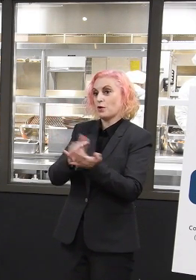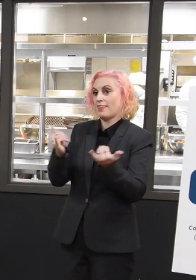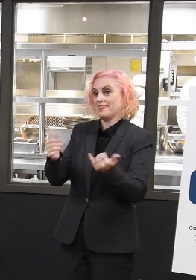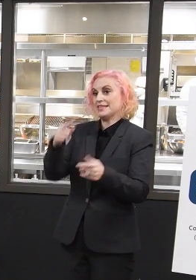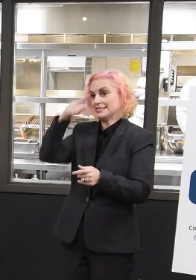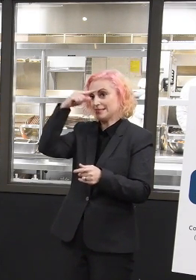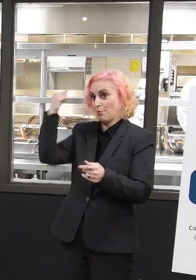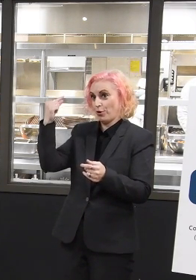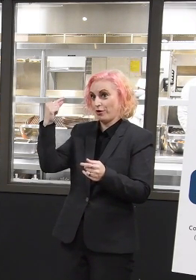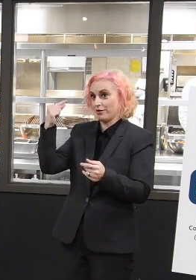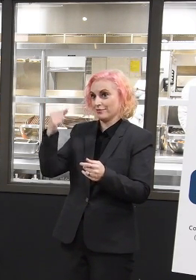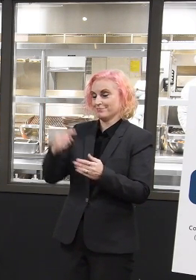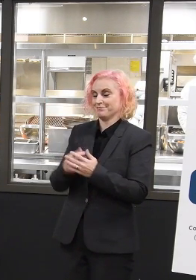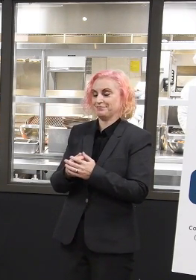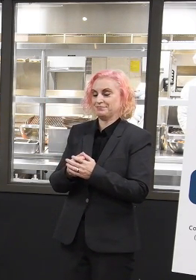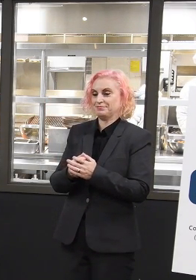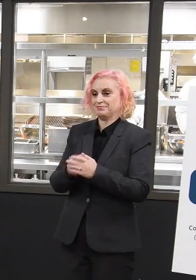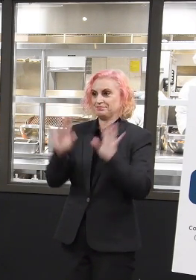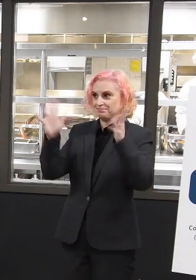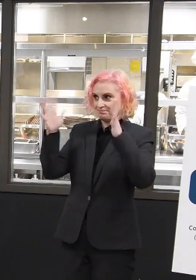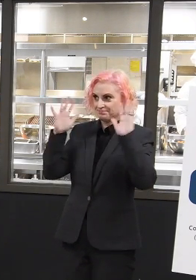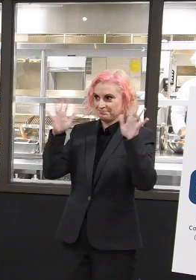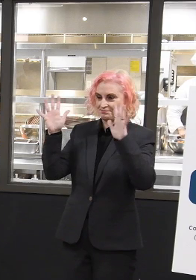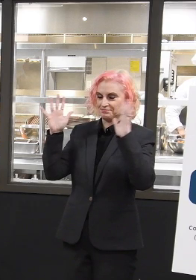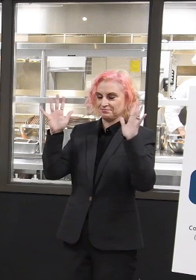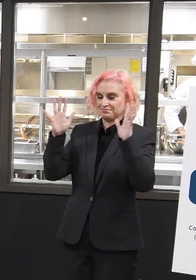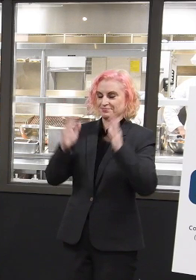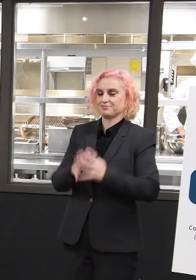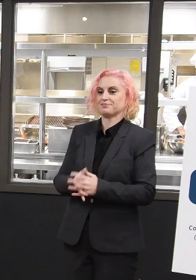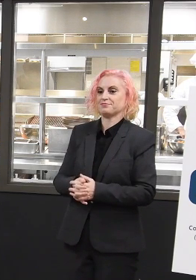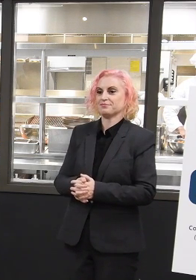HCC for jumpstarting my career.